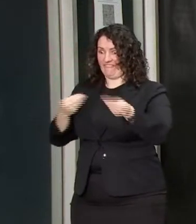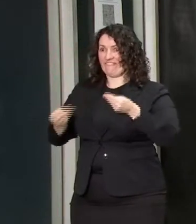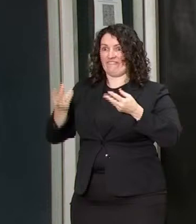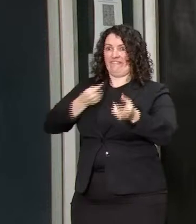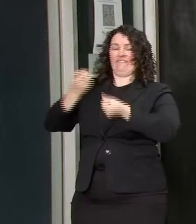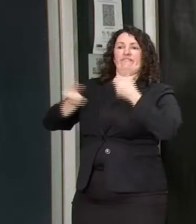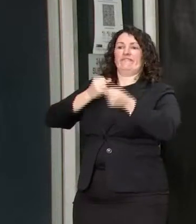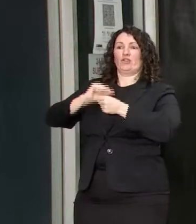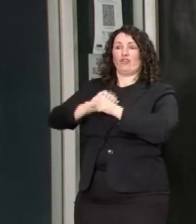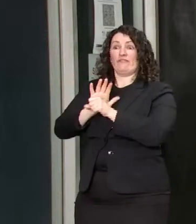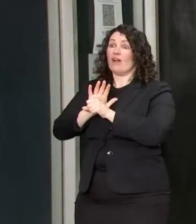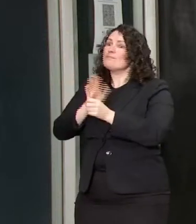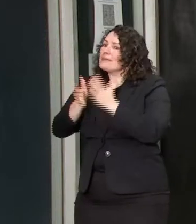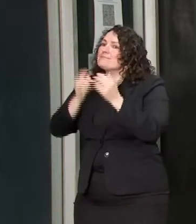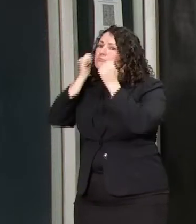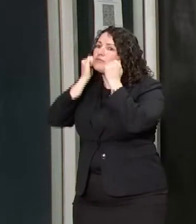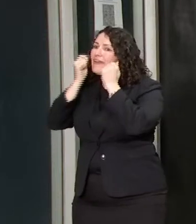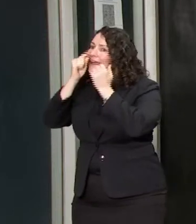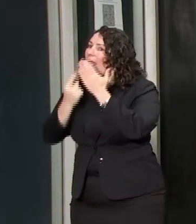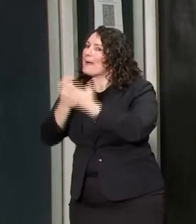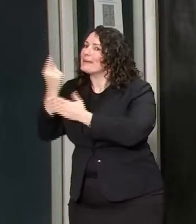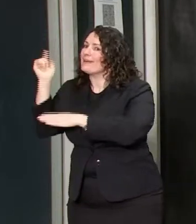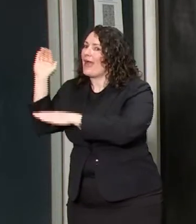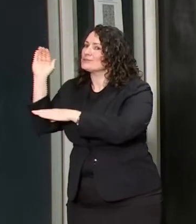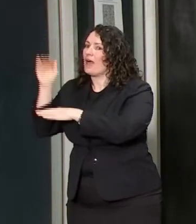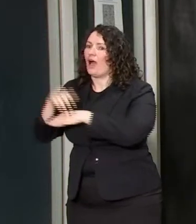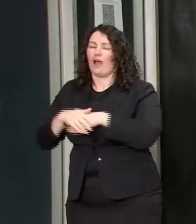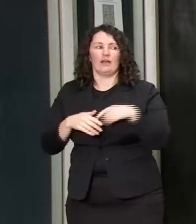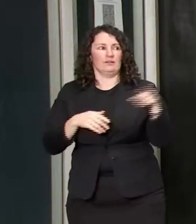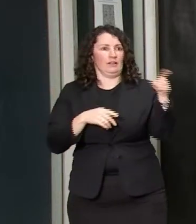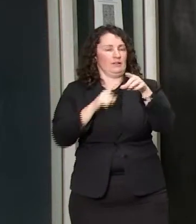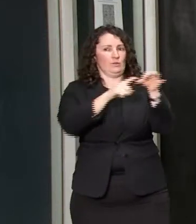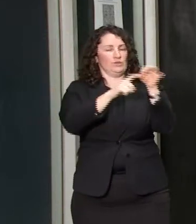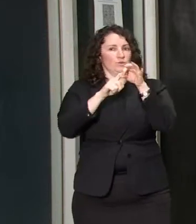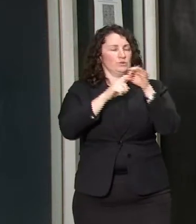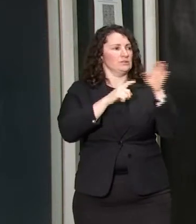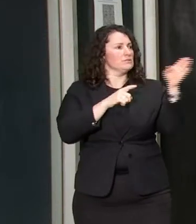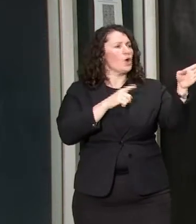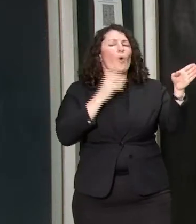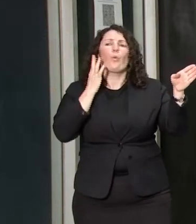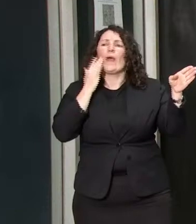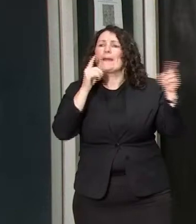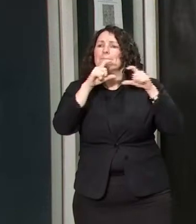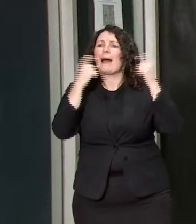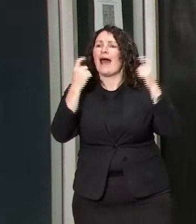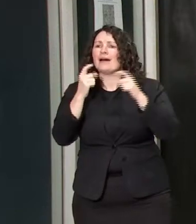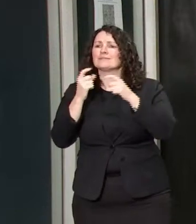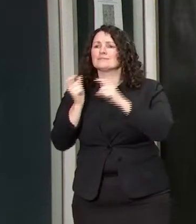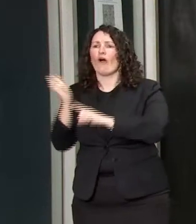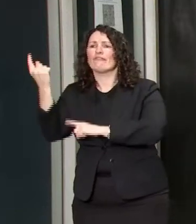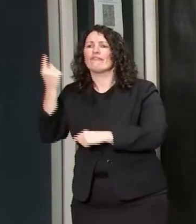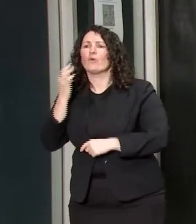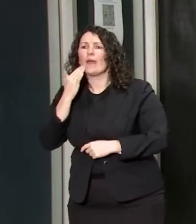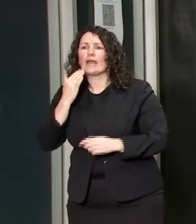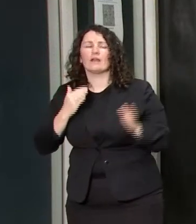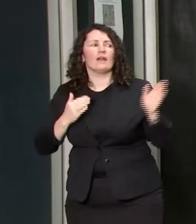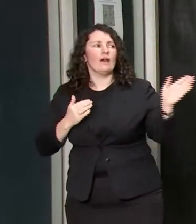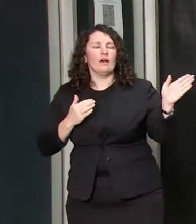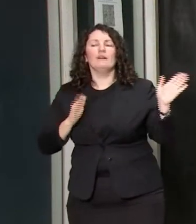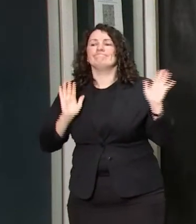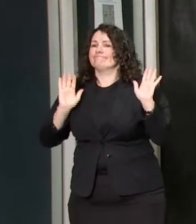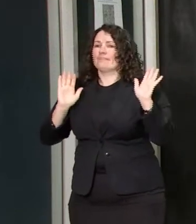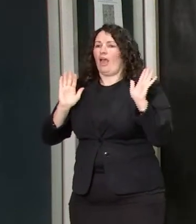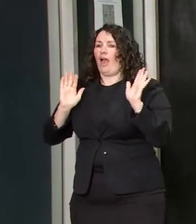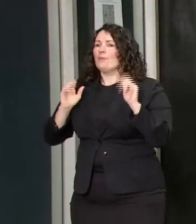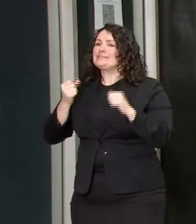said, we're 48 hours from mystery cases in Victoria. It's great that they're linked genomically, but we still need to run